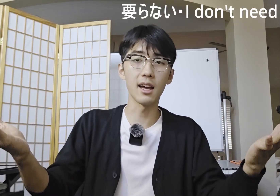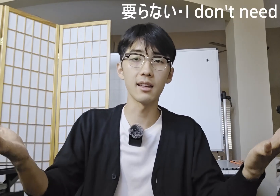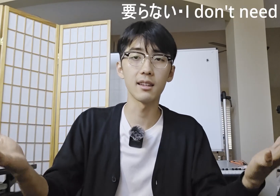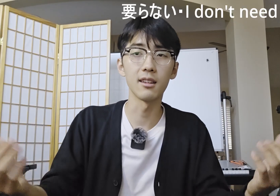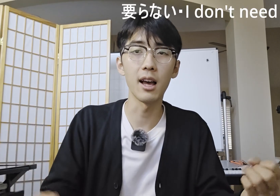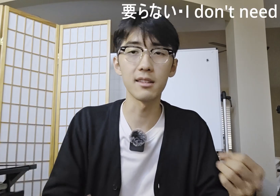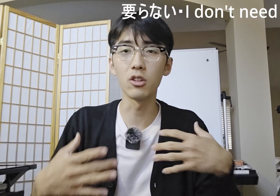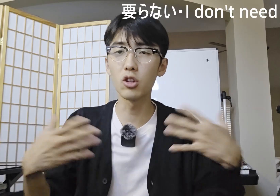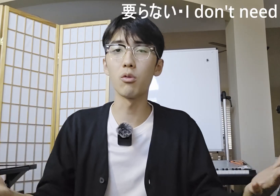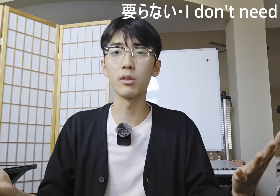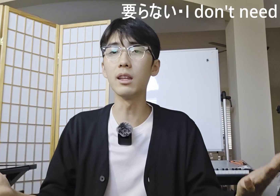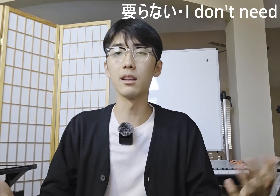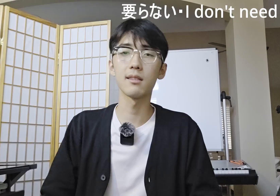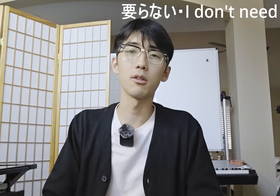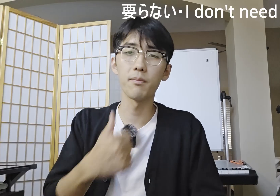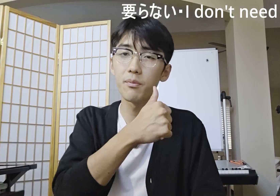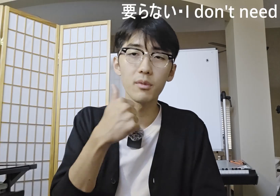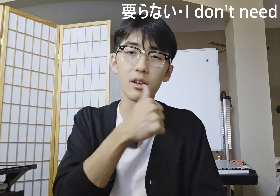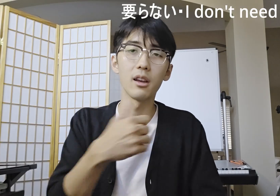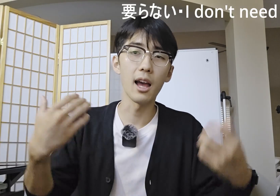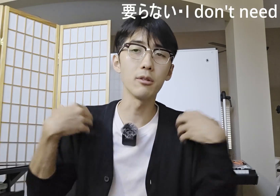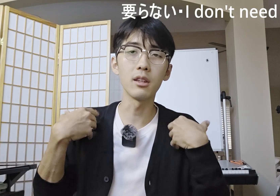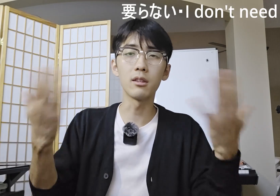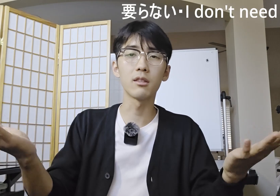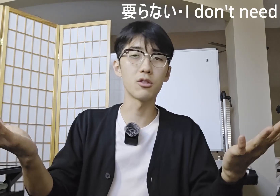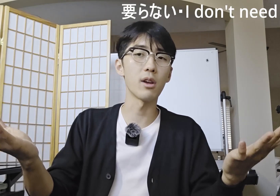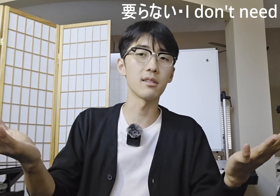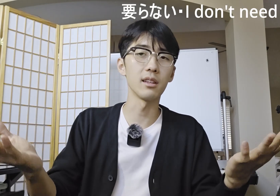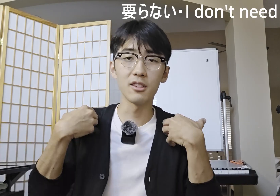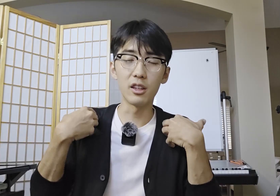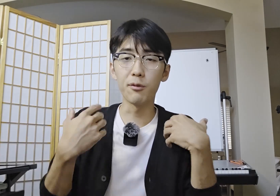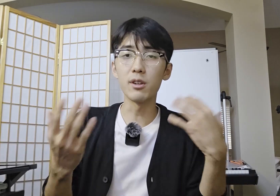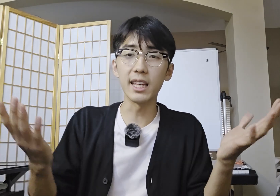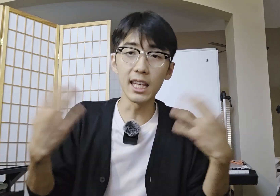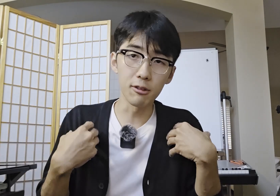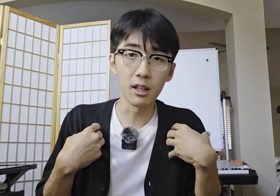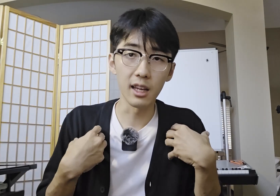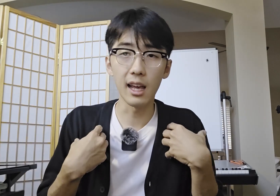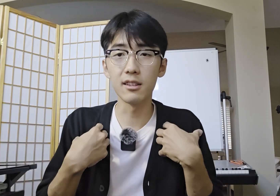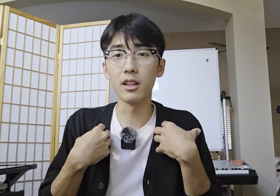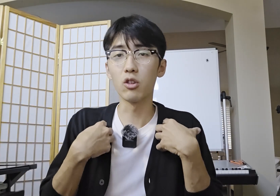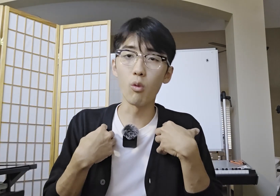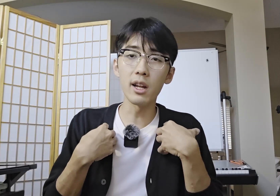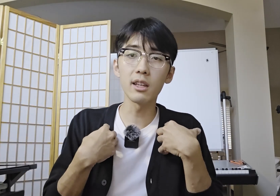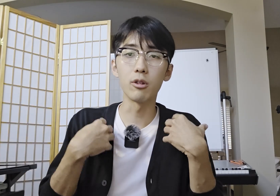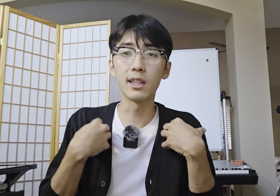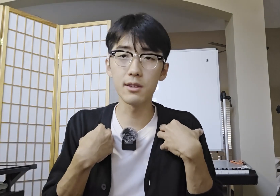iranai, as in you don't need it. So I don't need to translate. If you want to say either, as in you want it, or